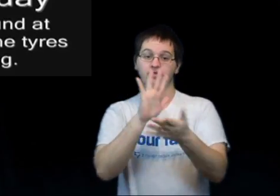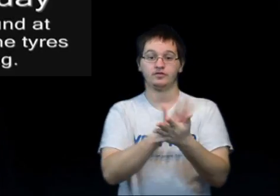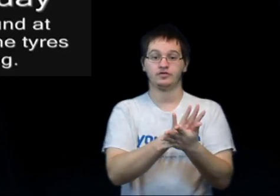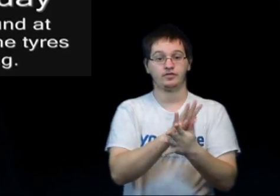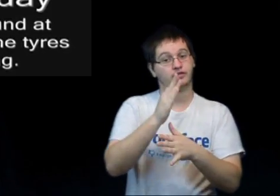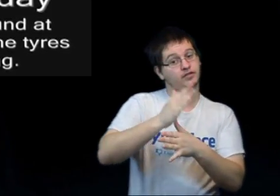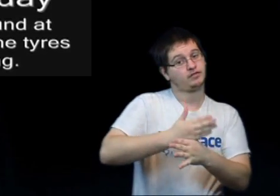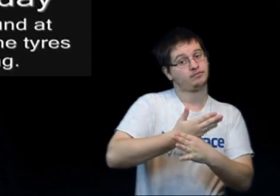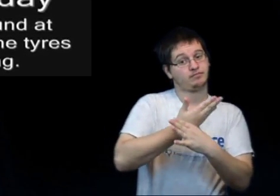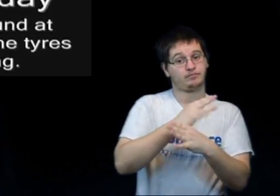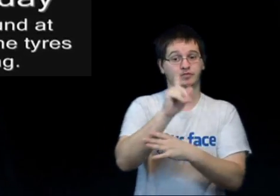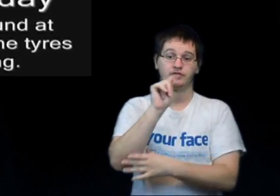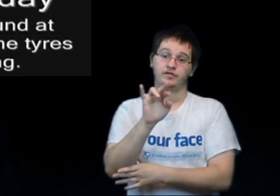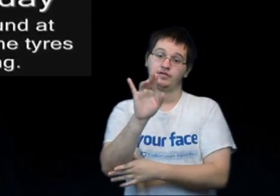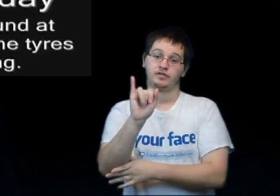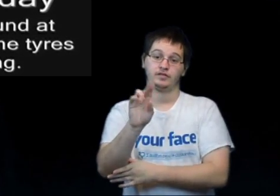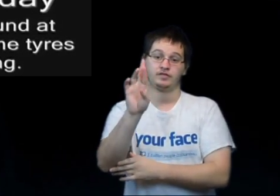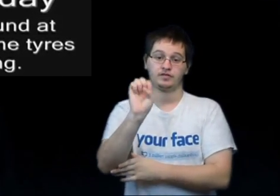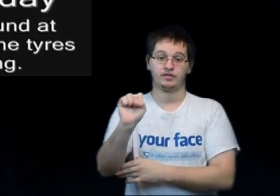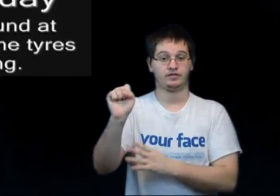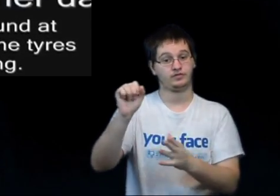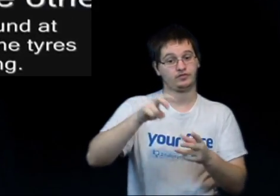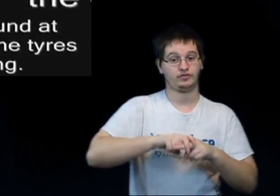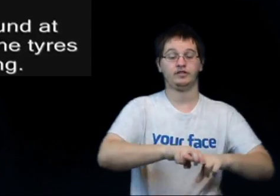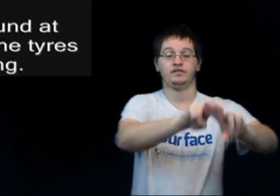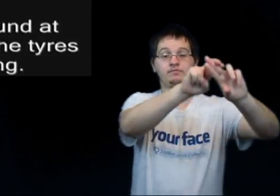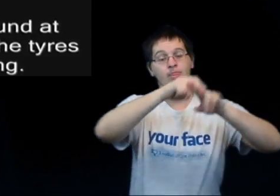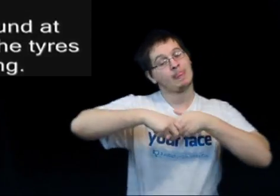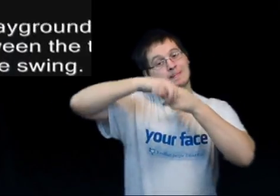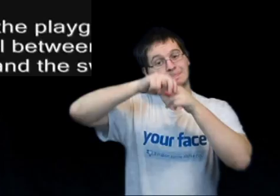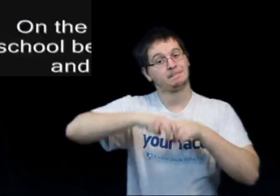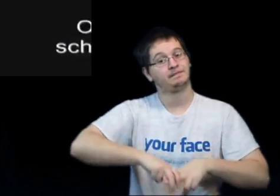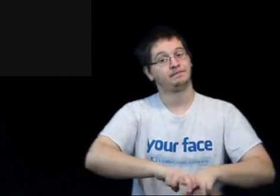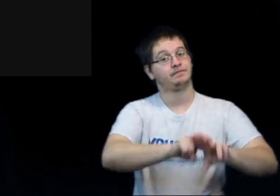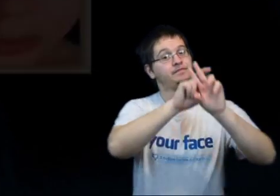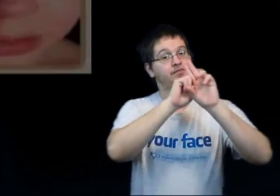playground at school, between the tires and the swing